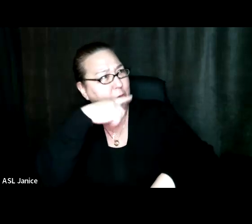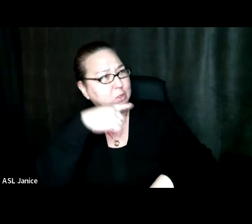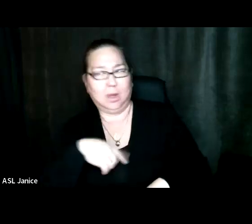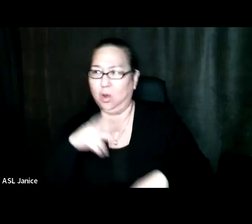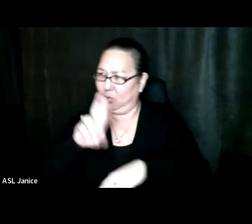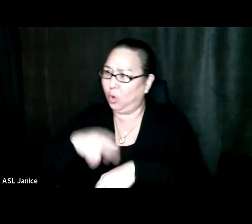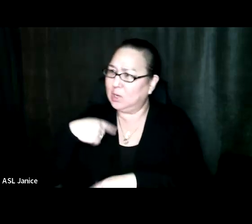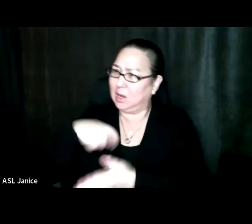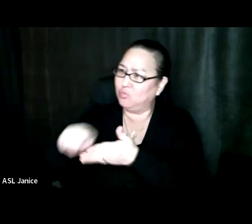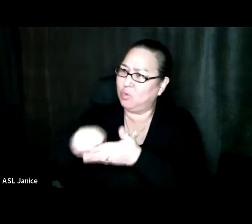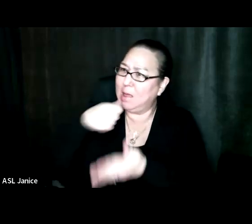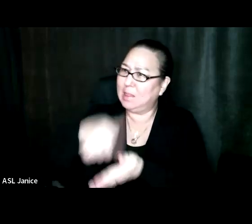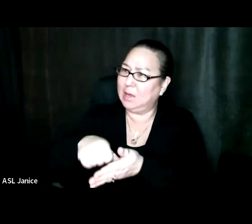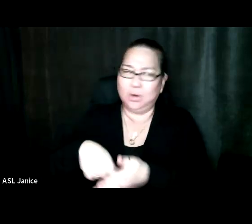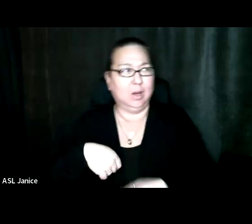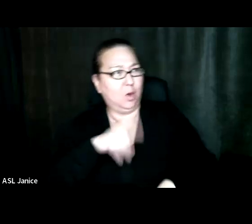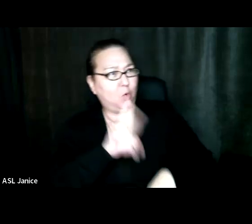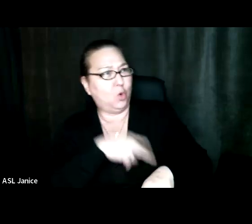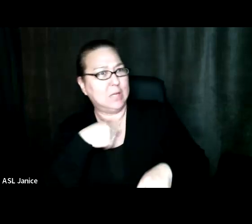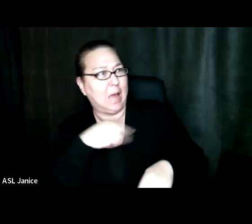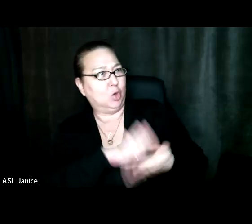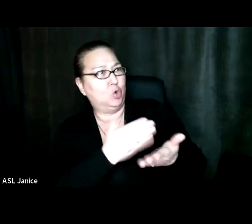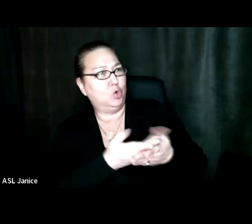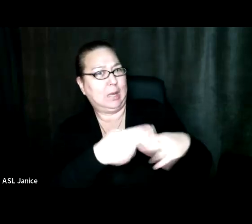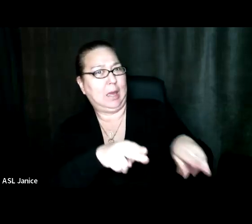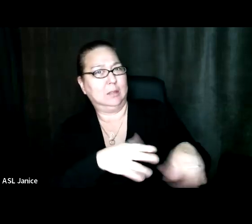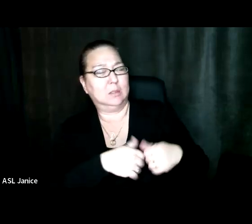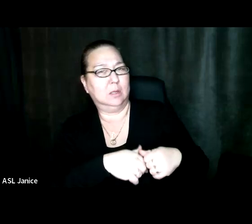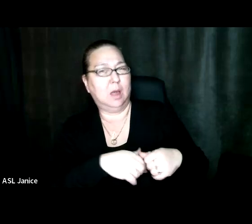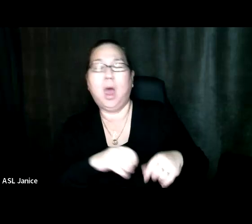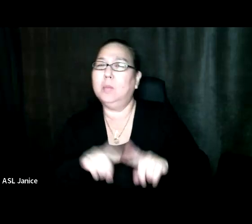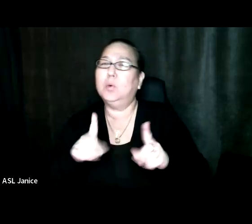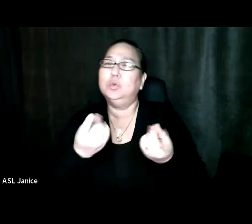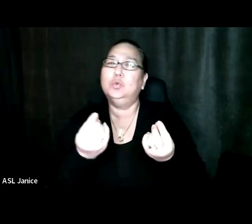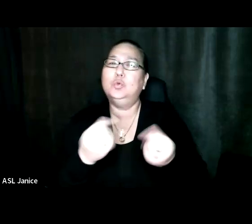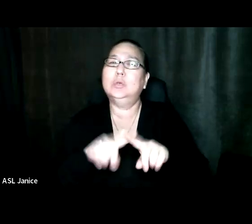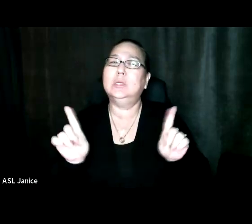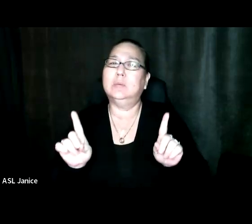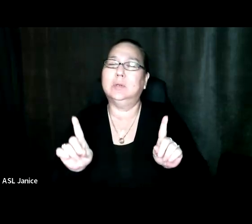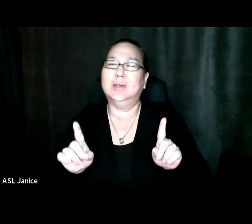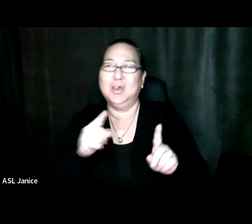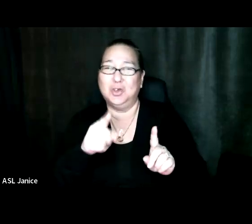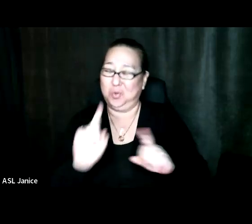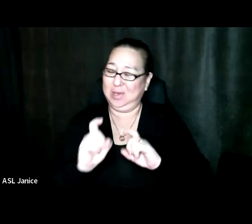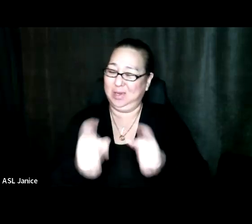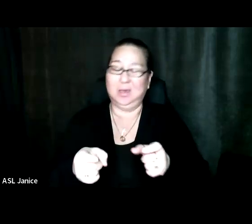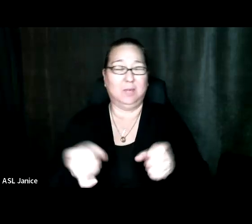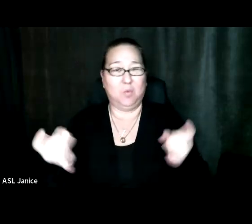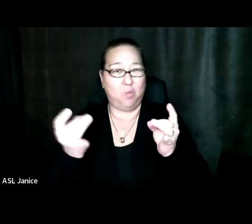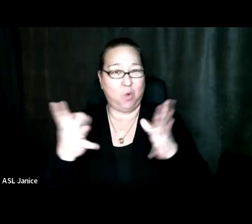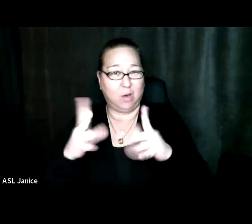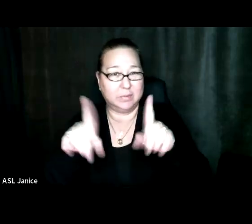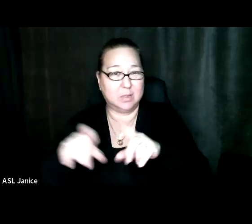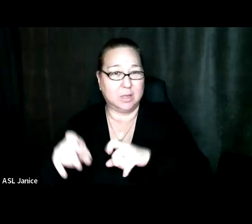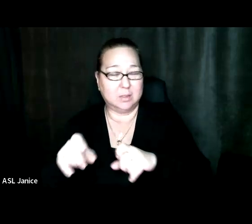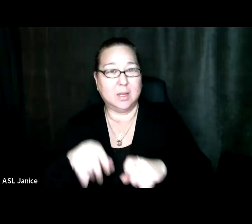letter. Of course I can make better eggs than this. But what could you have done differently in that situation? You were given a ludicrous test that assumed competency for each individual